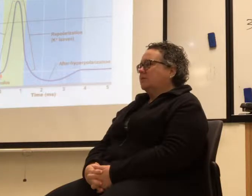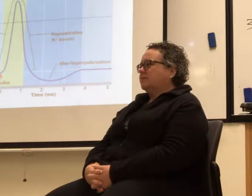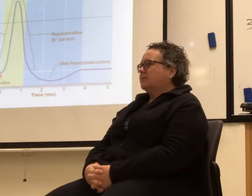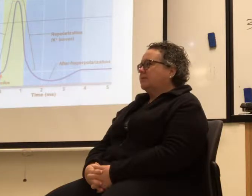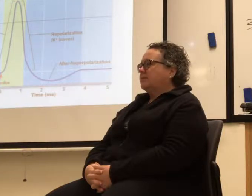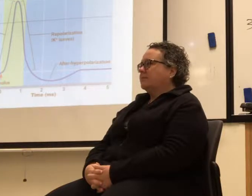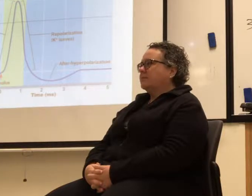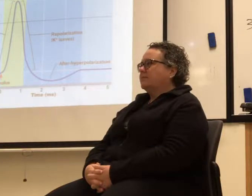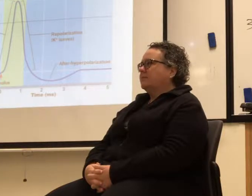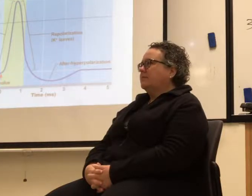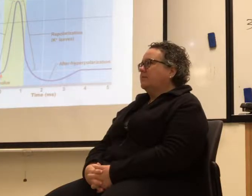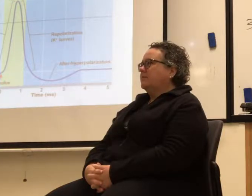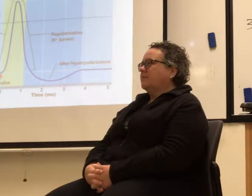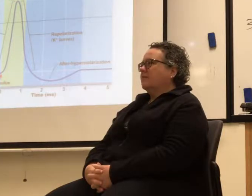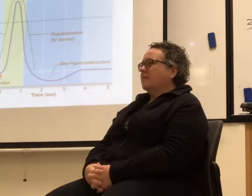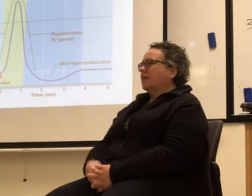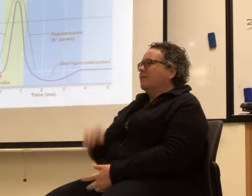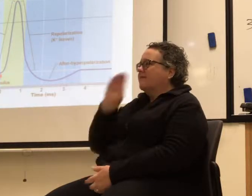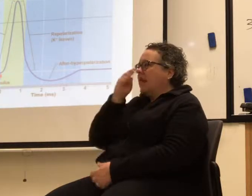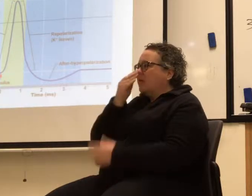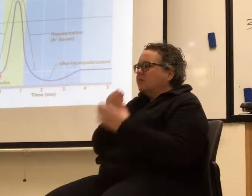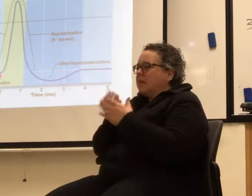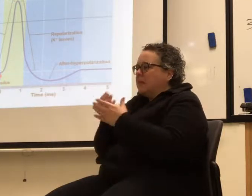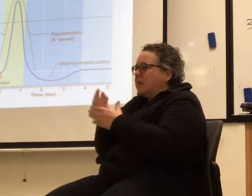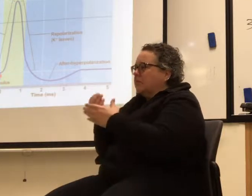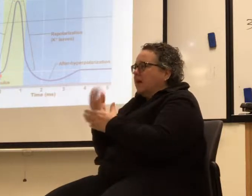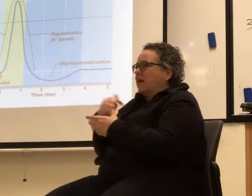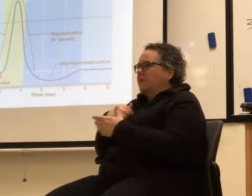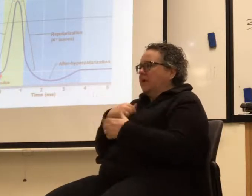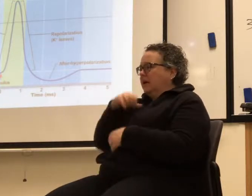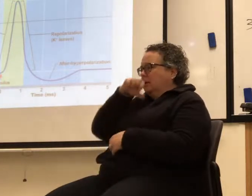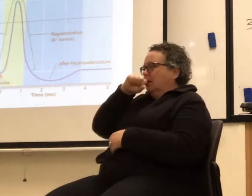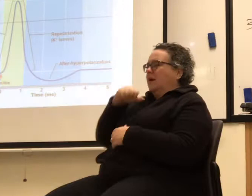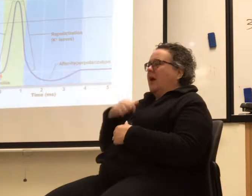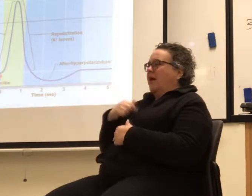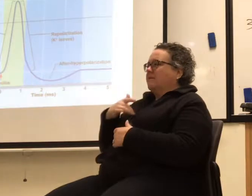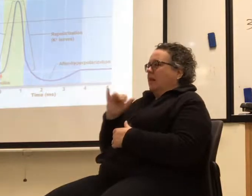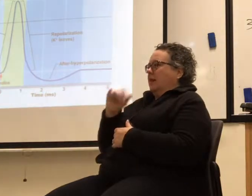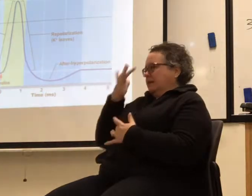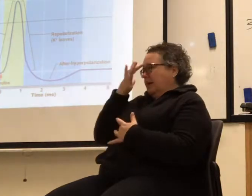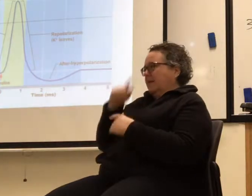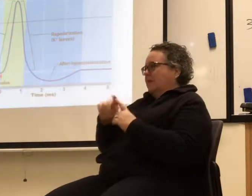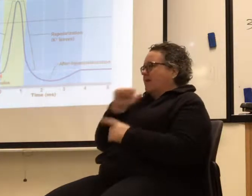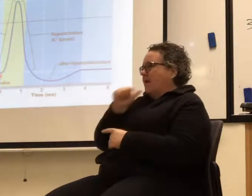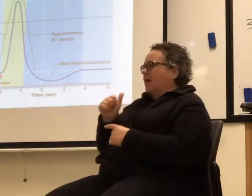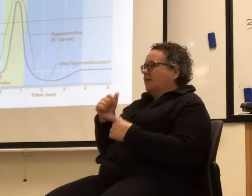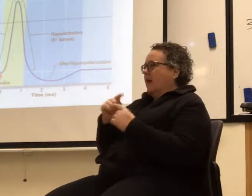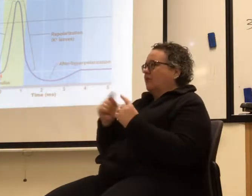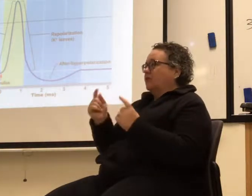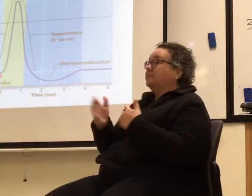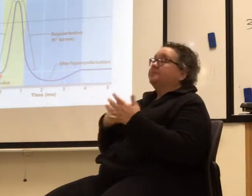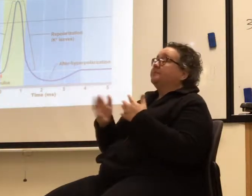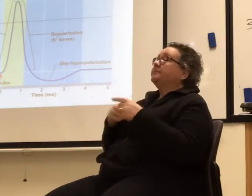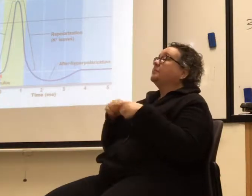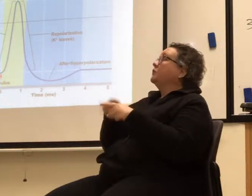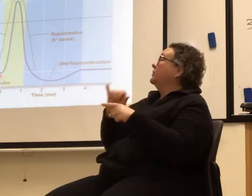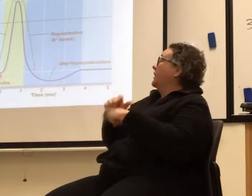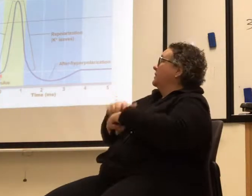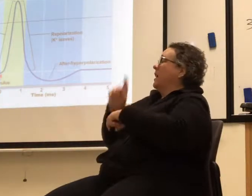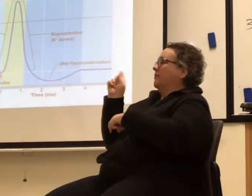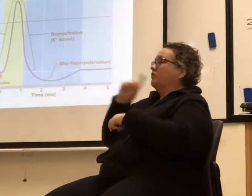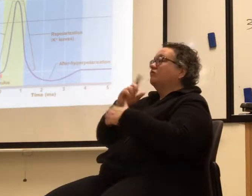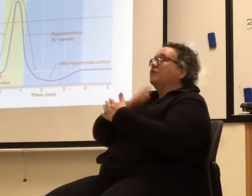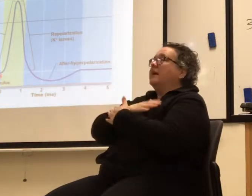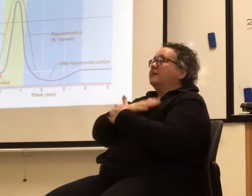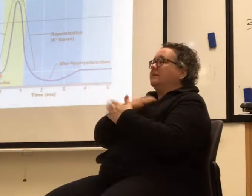During that time, the sodium channels are no longer inactivated. They're in their rest state. However, you still have